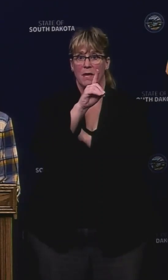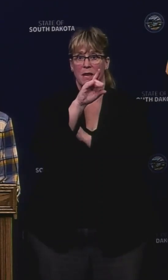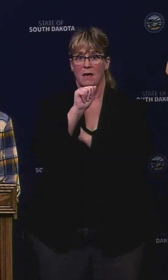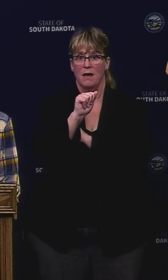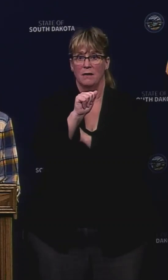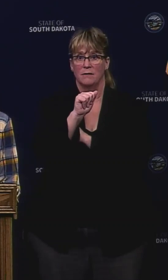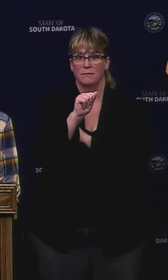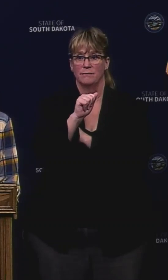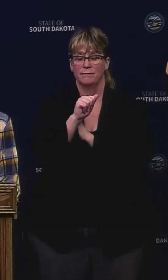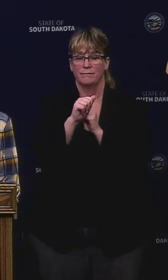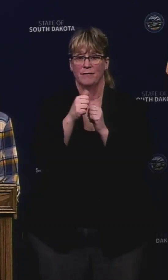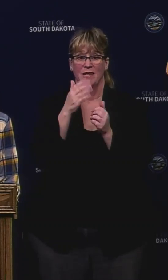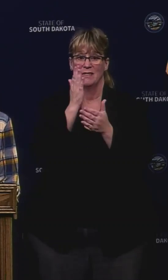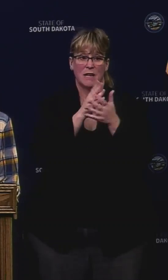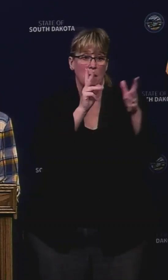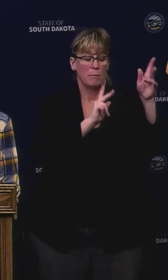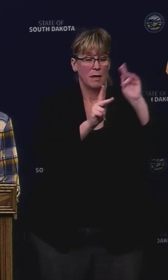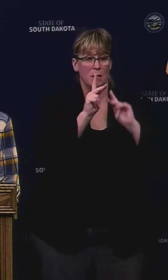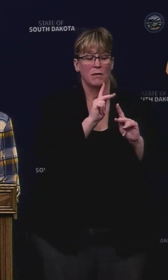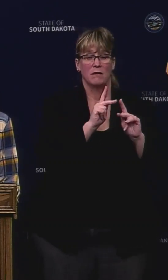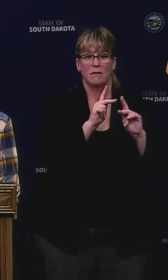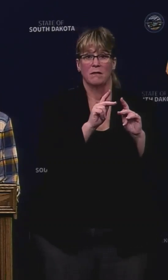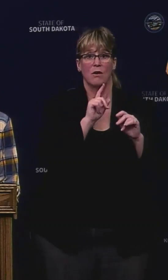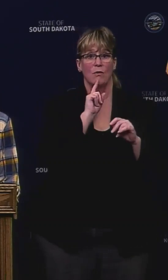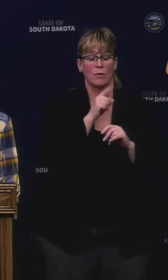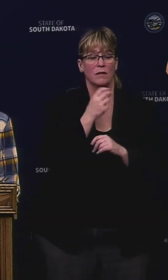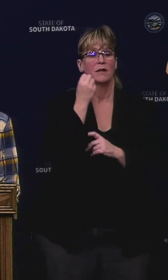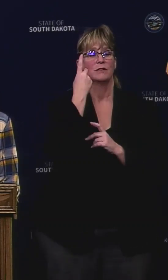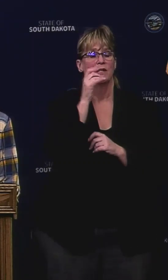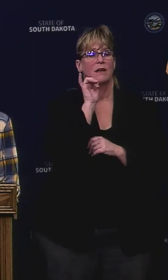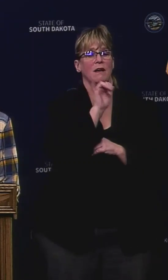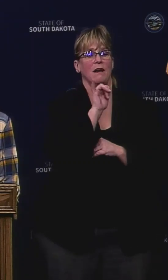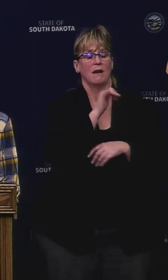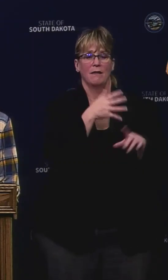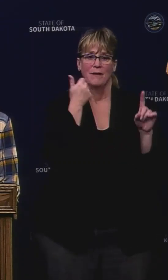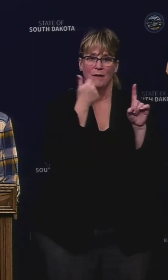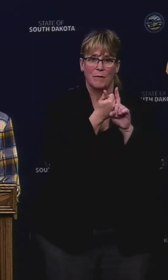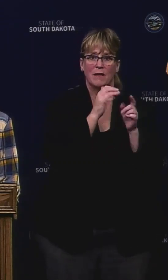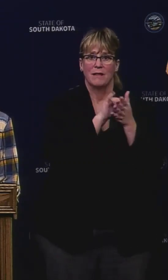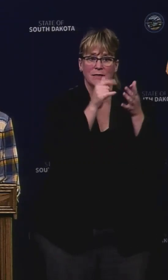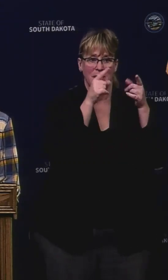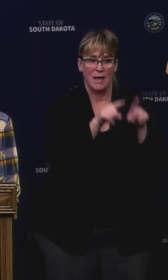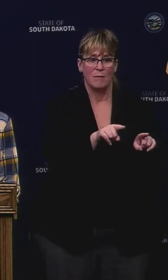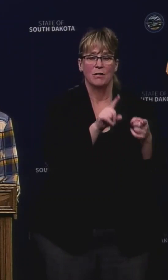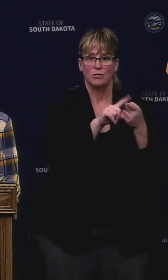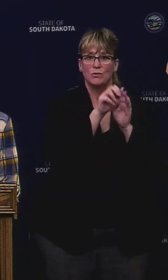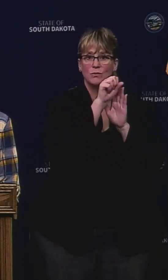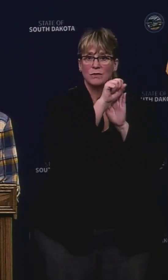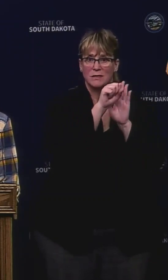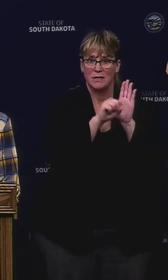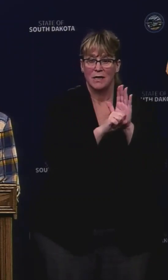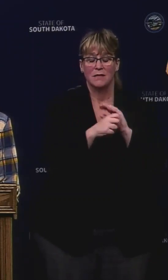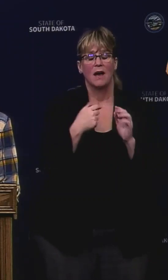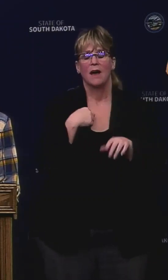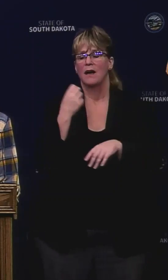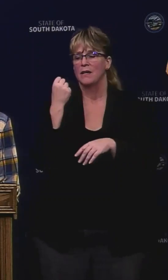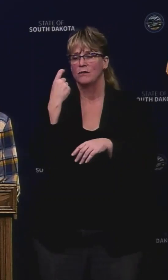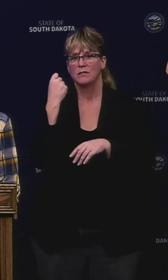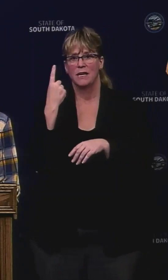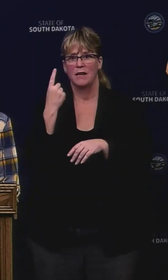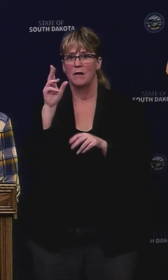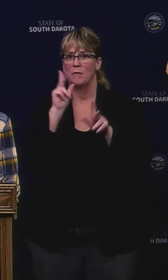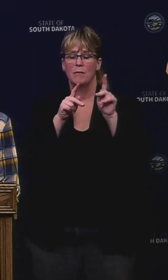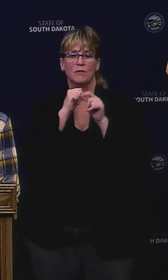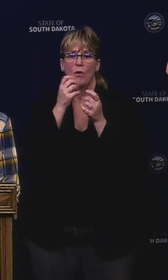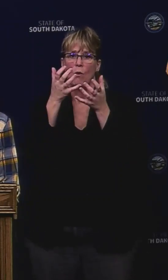So there are some folks that are really starting to understand the impact that's happening to states. I understand their desire not